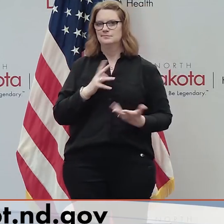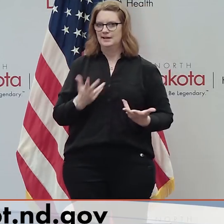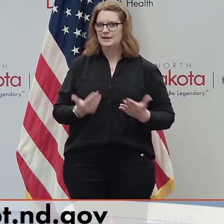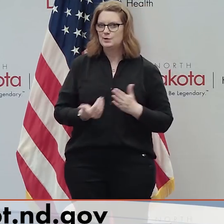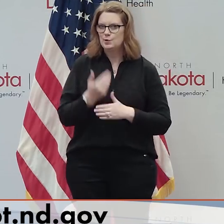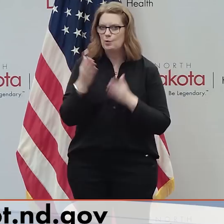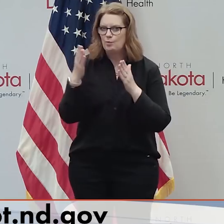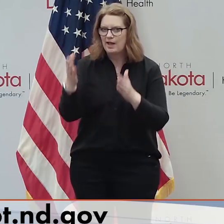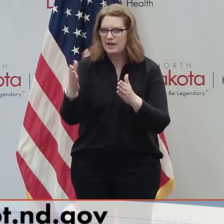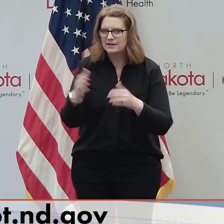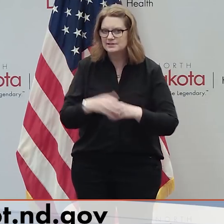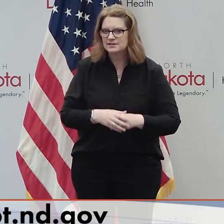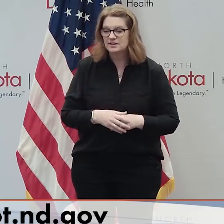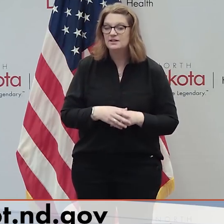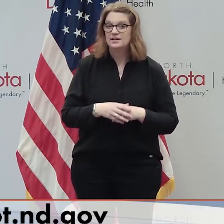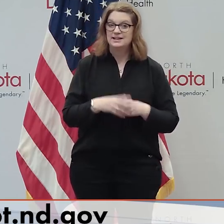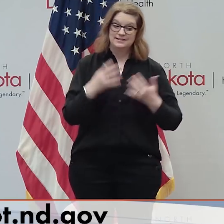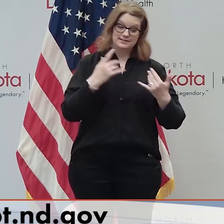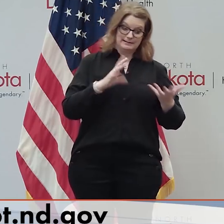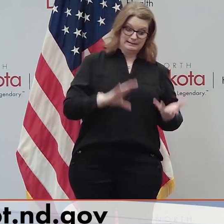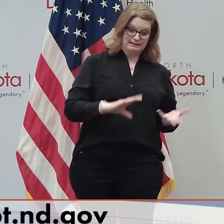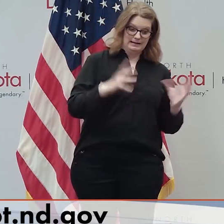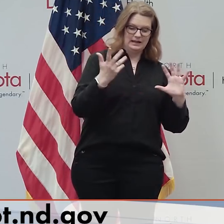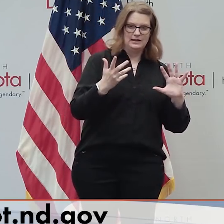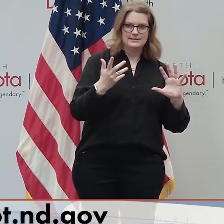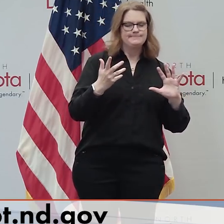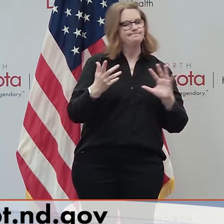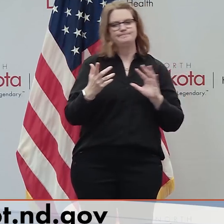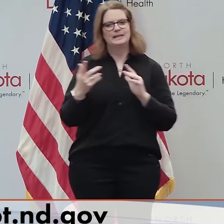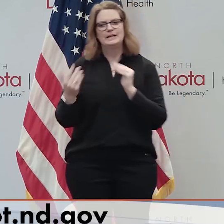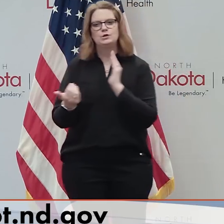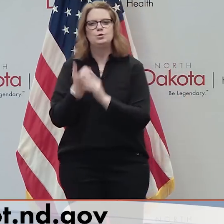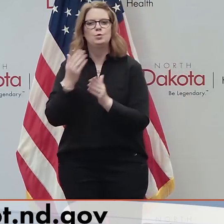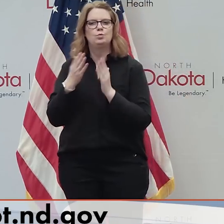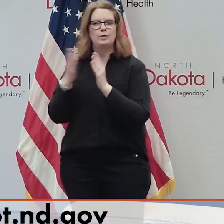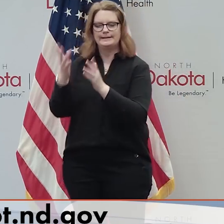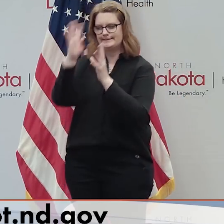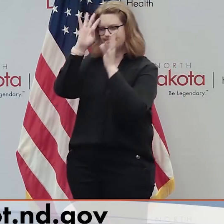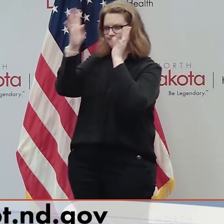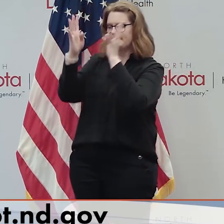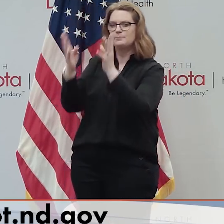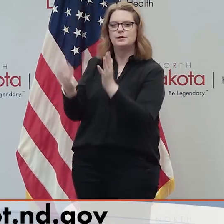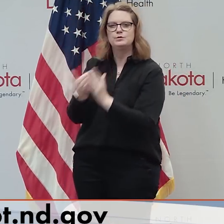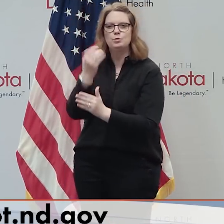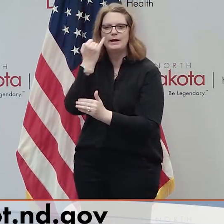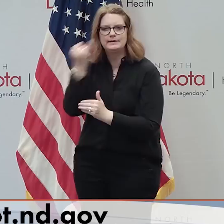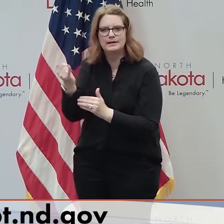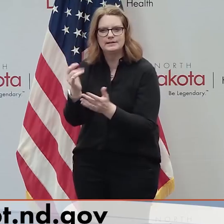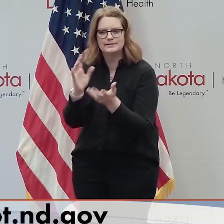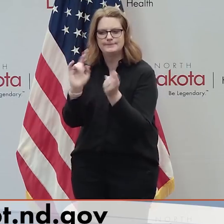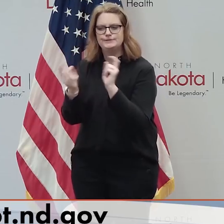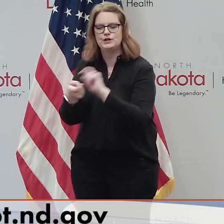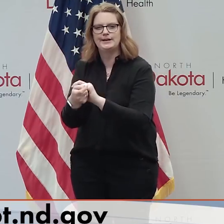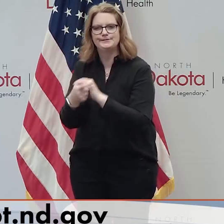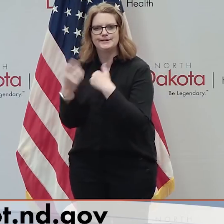things we know from chaos comes the opportunity to transform. And so happy to see that happening at NDDOT. So